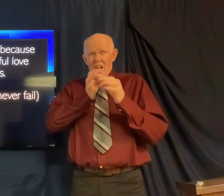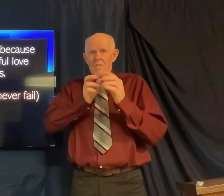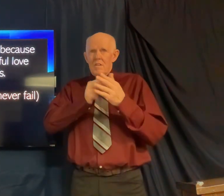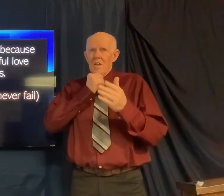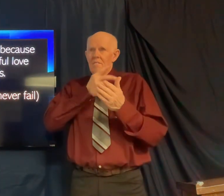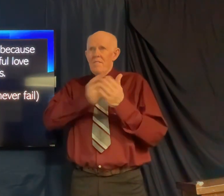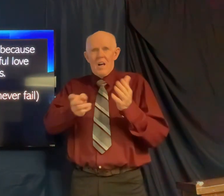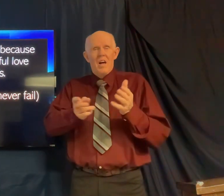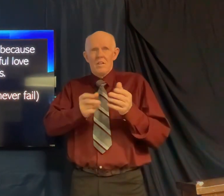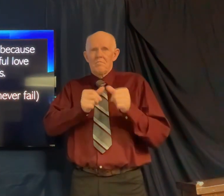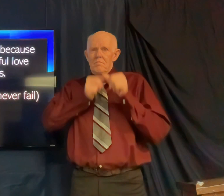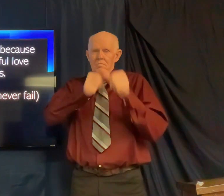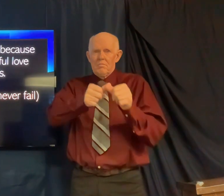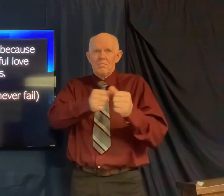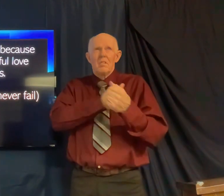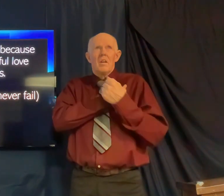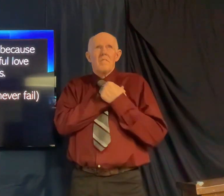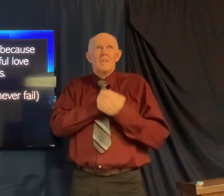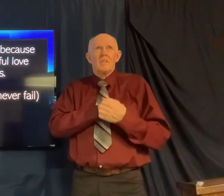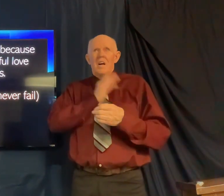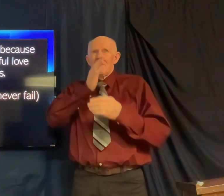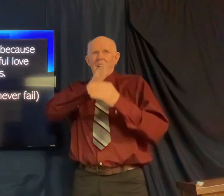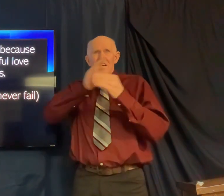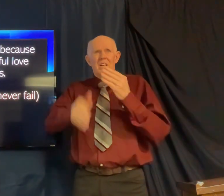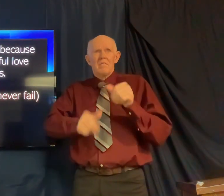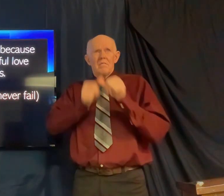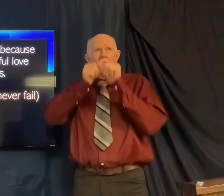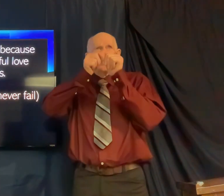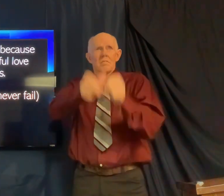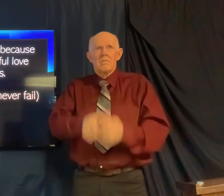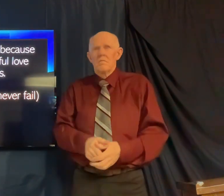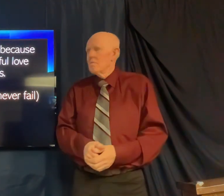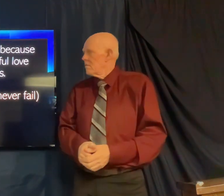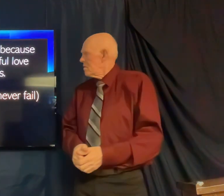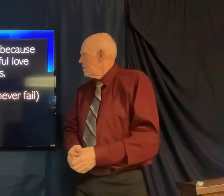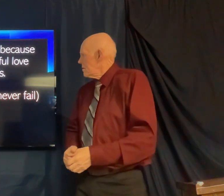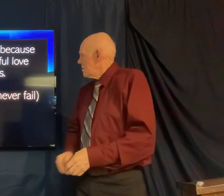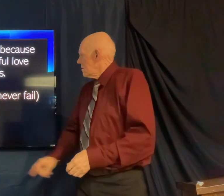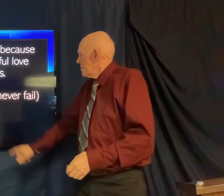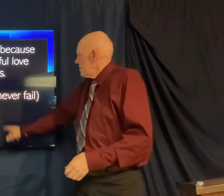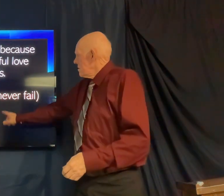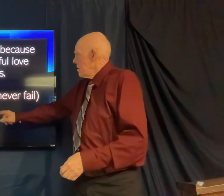never fail. He is faithful. He loves us to the end.